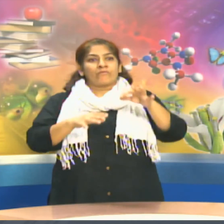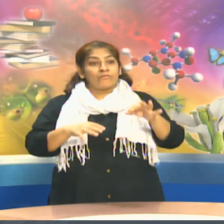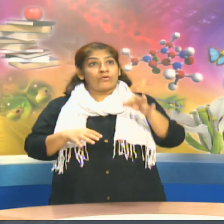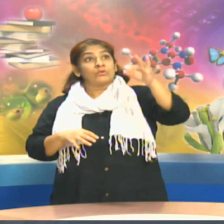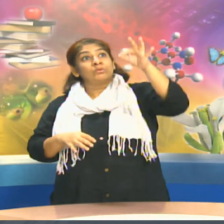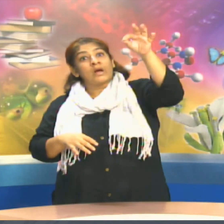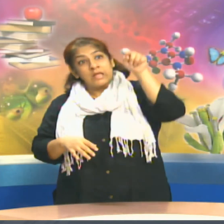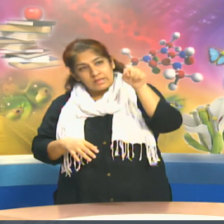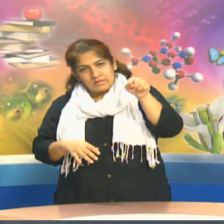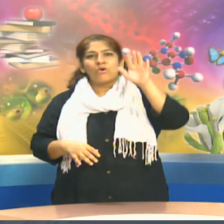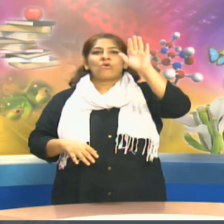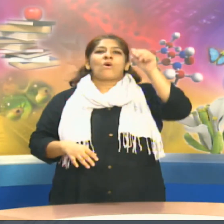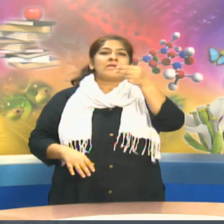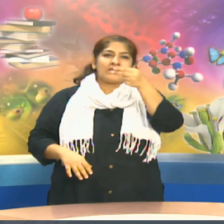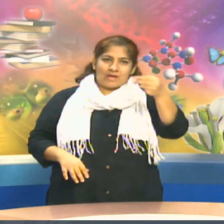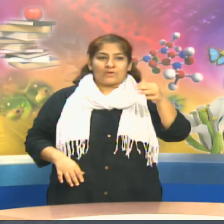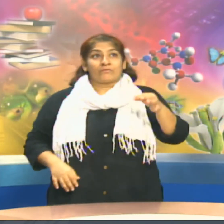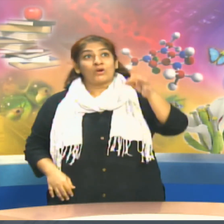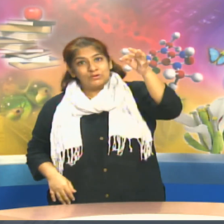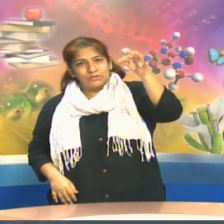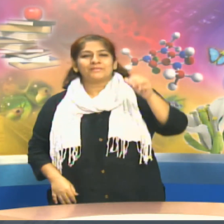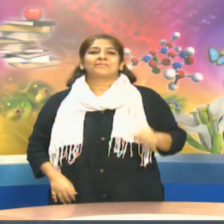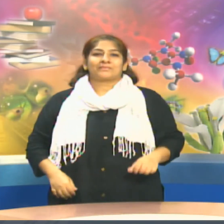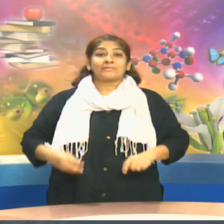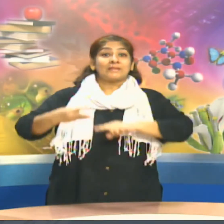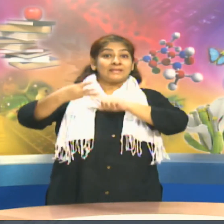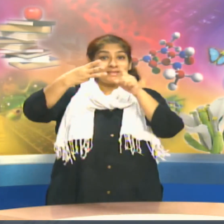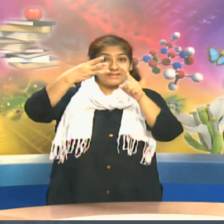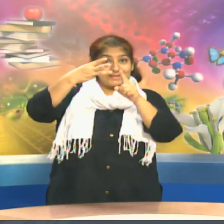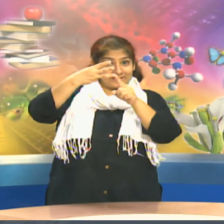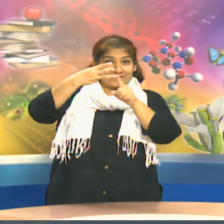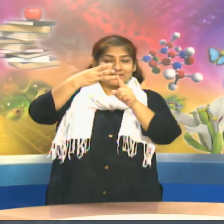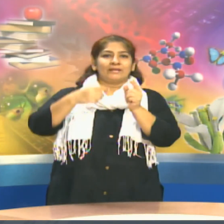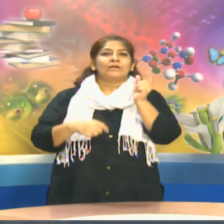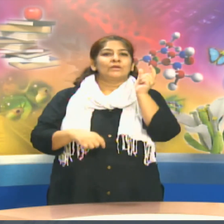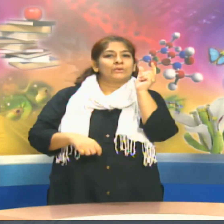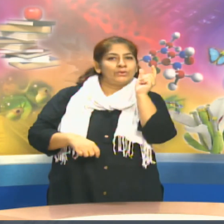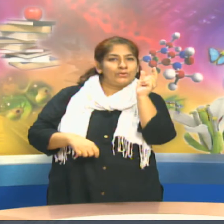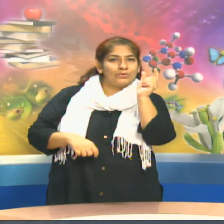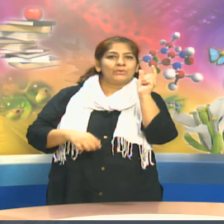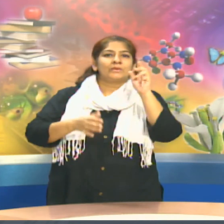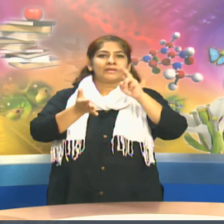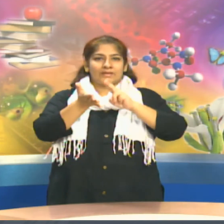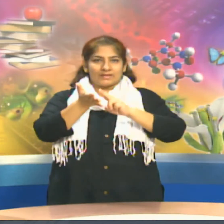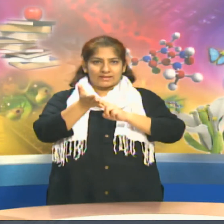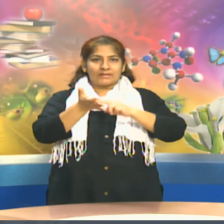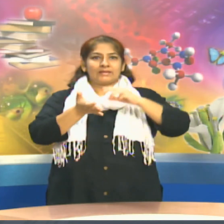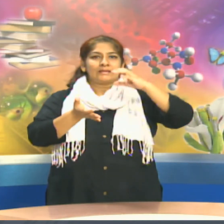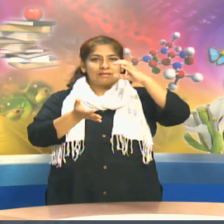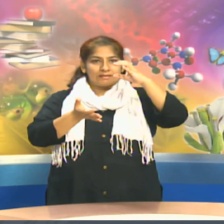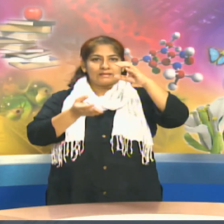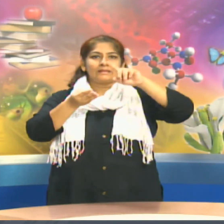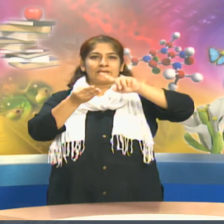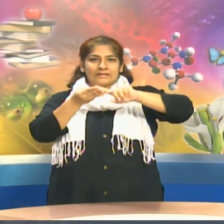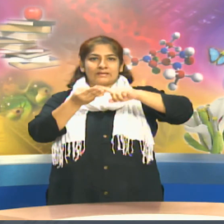will happen or something prediction we do. So, that is known as futuristic. The third word